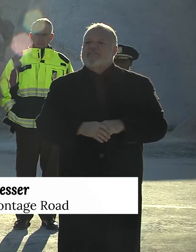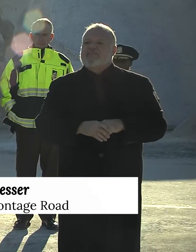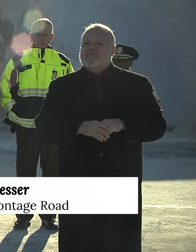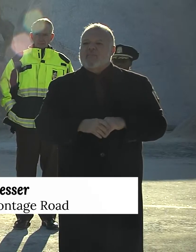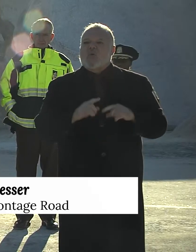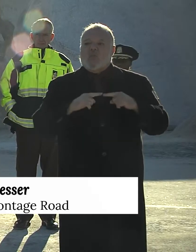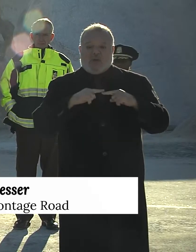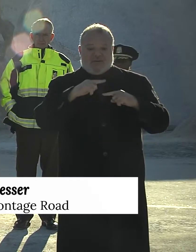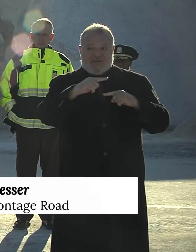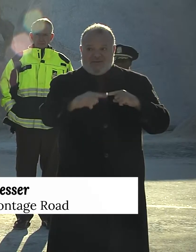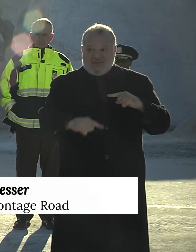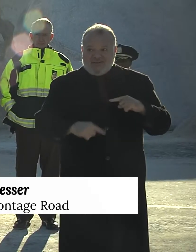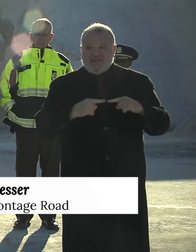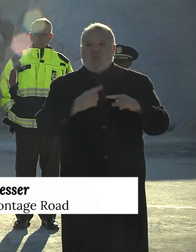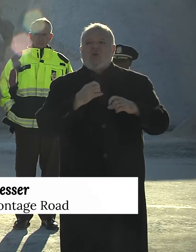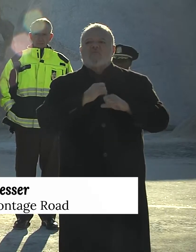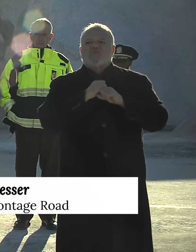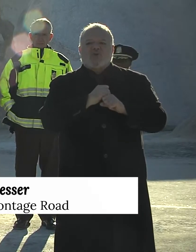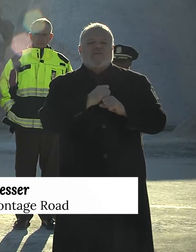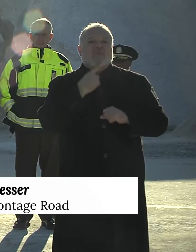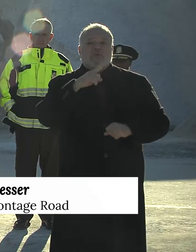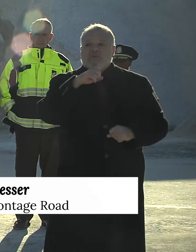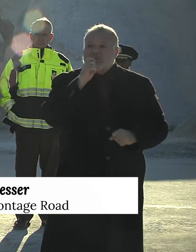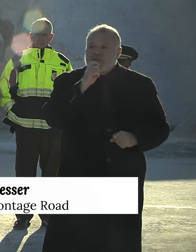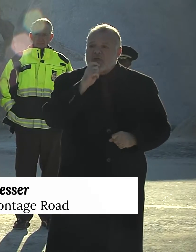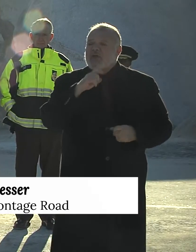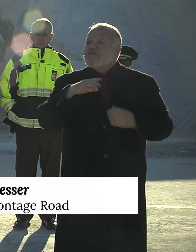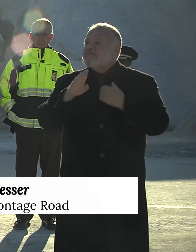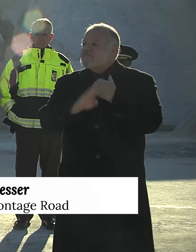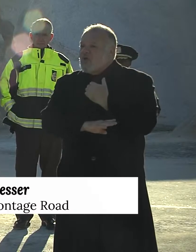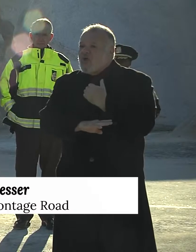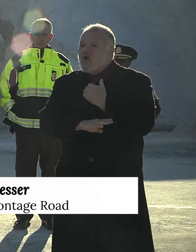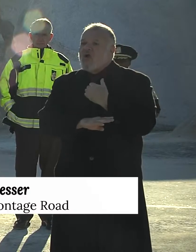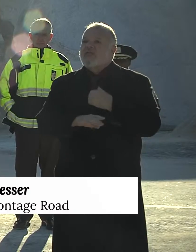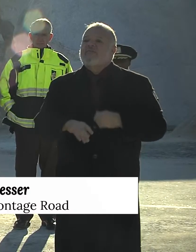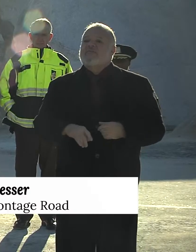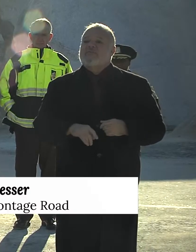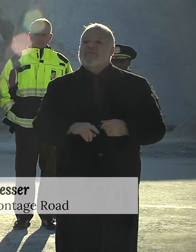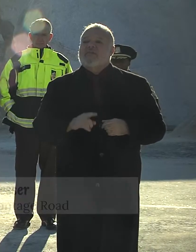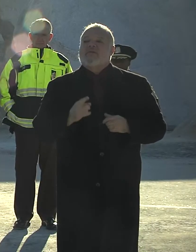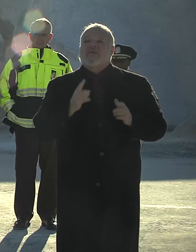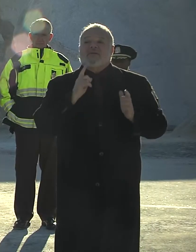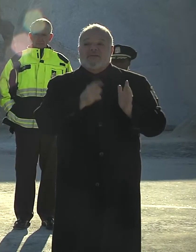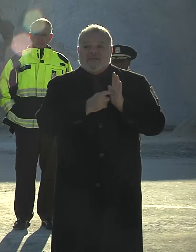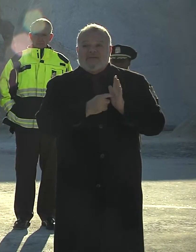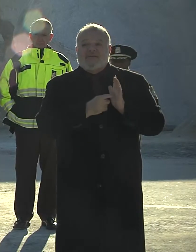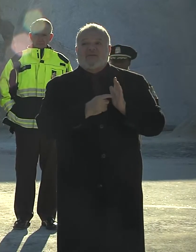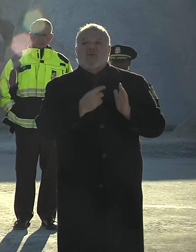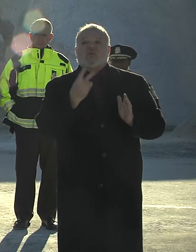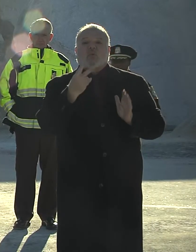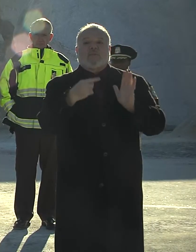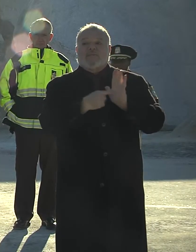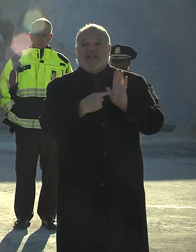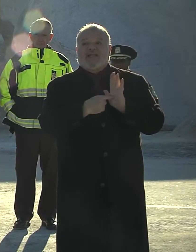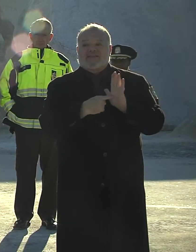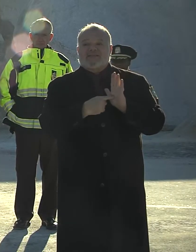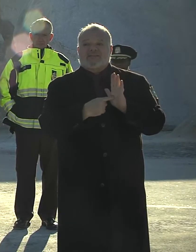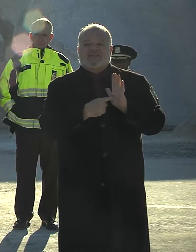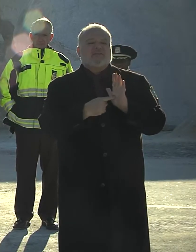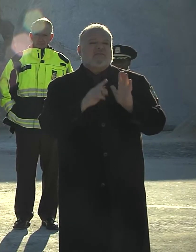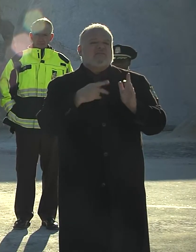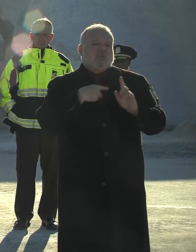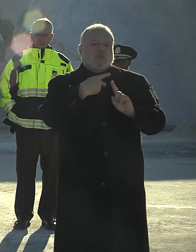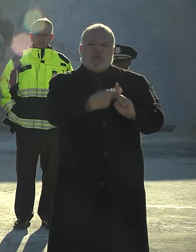come. It can take up to 2 billing cycles to make this happen, so we encourage you to do this as soon as